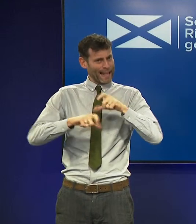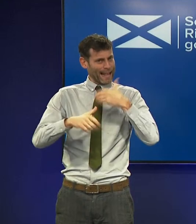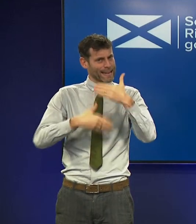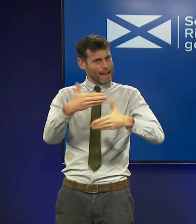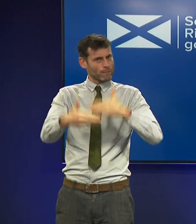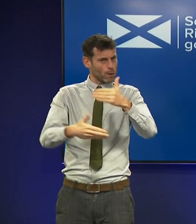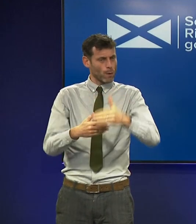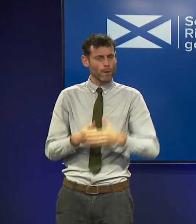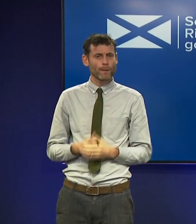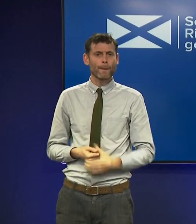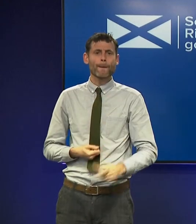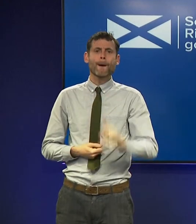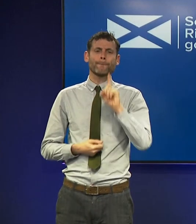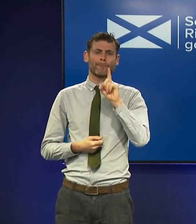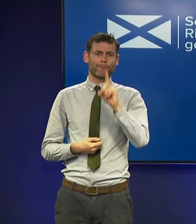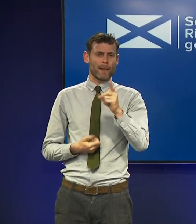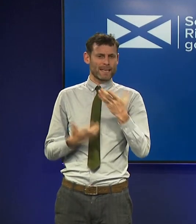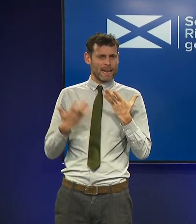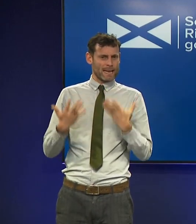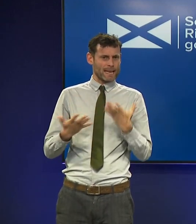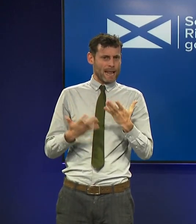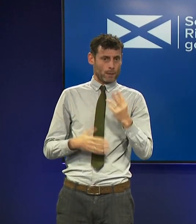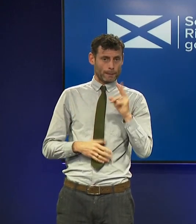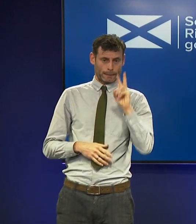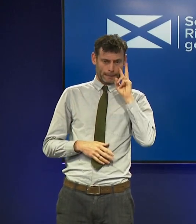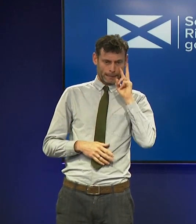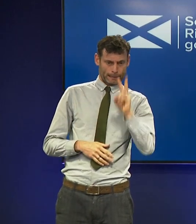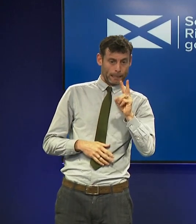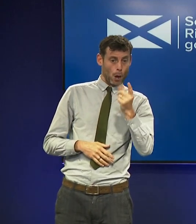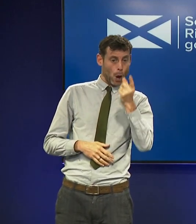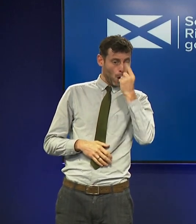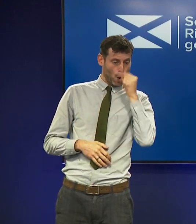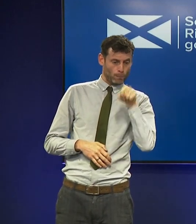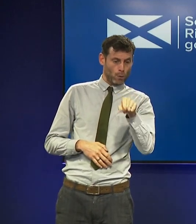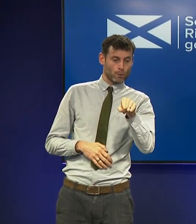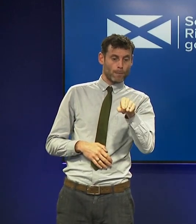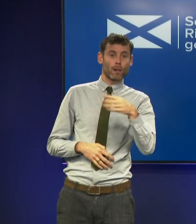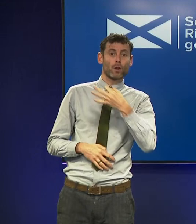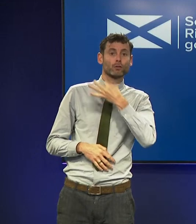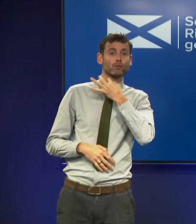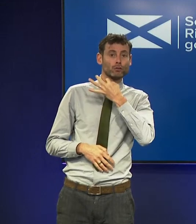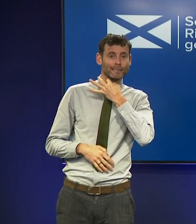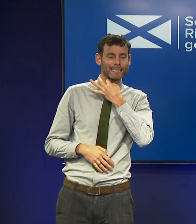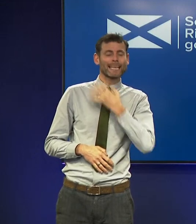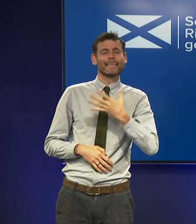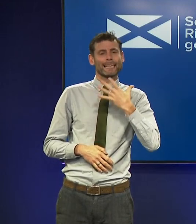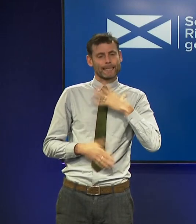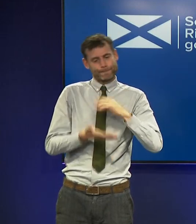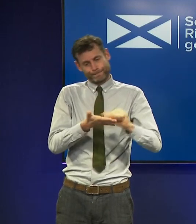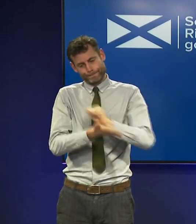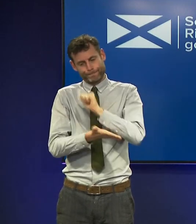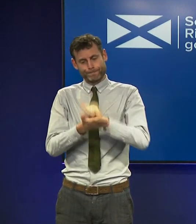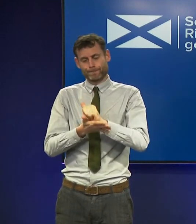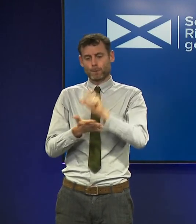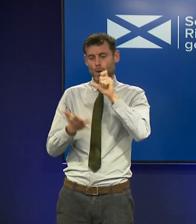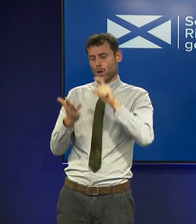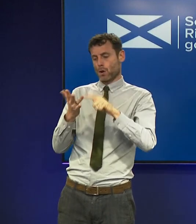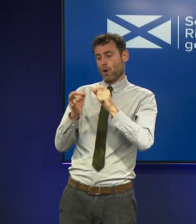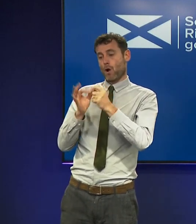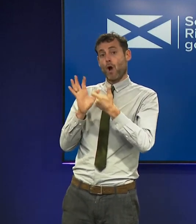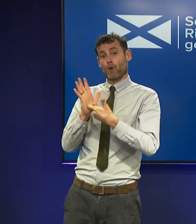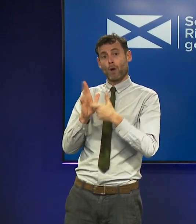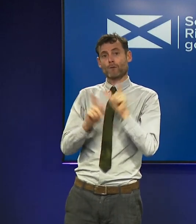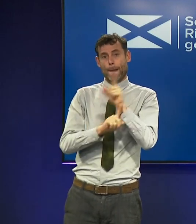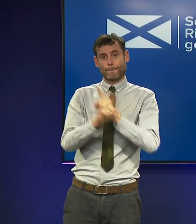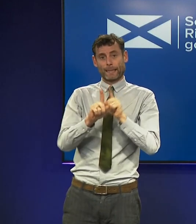given what we are facing right now, or the potential of what we are facing, a full Cobra meeting, which will allow all of us to